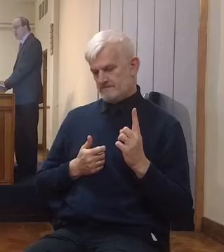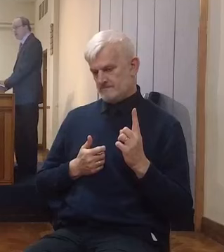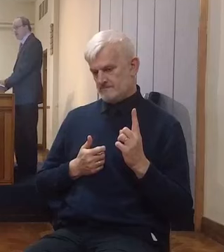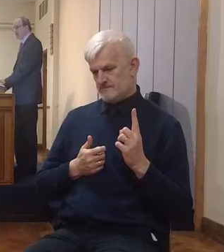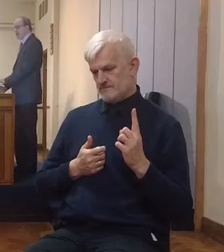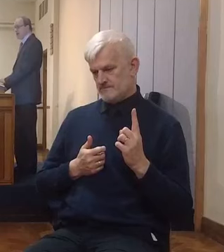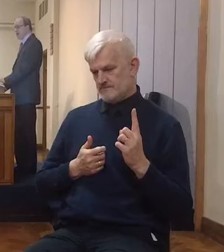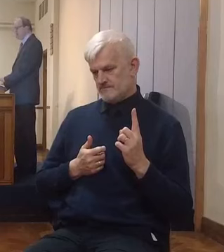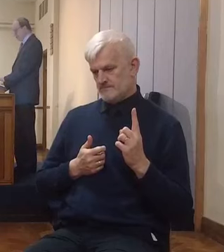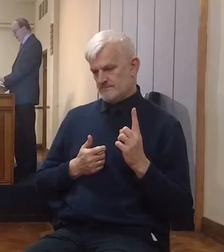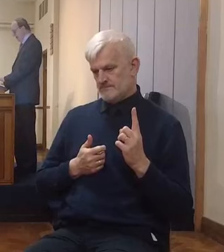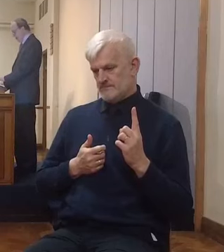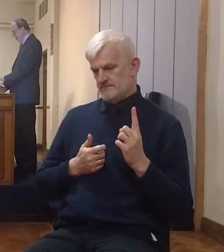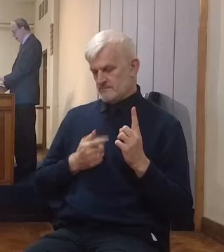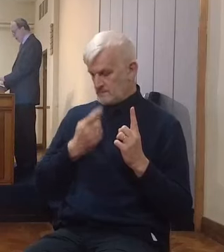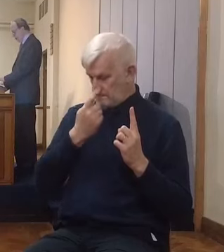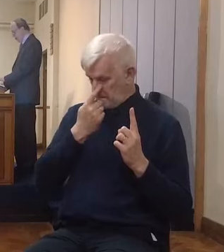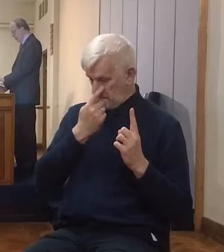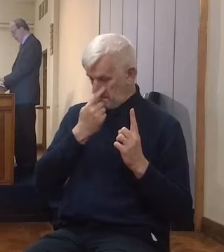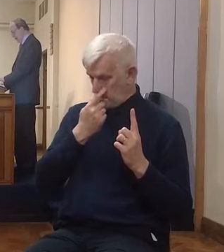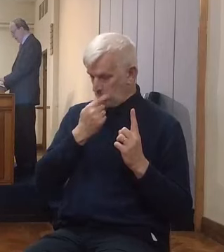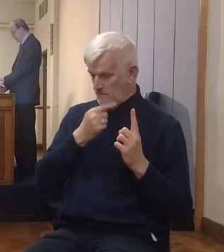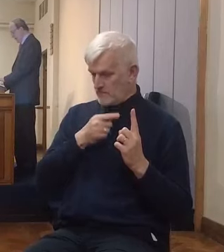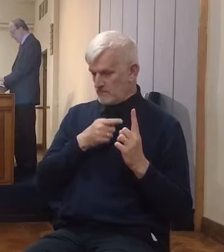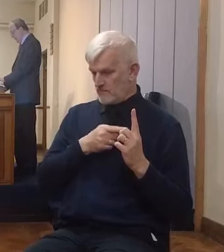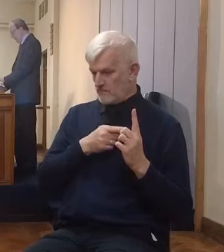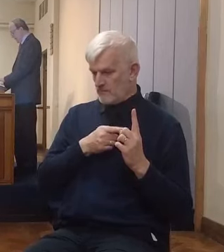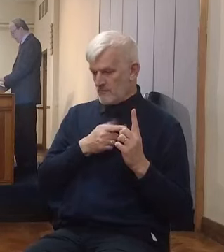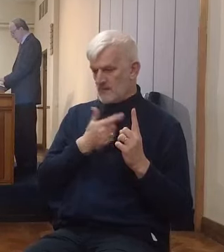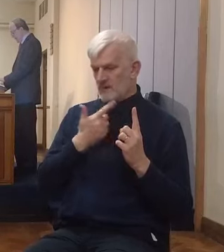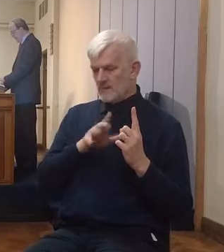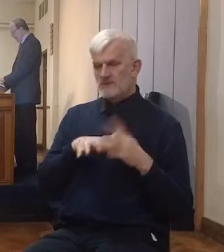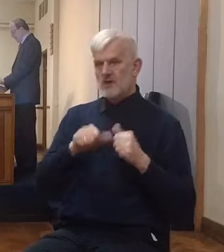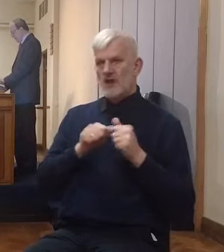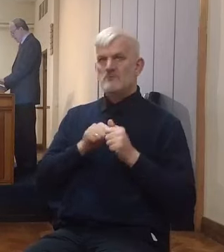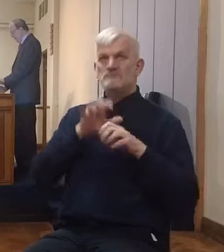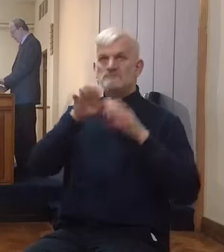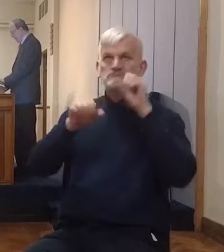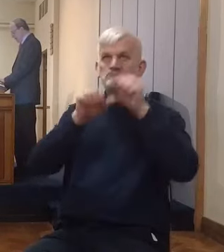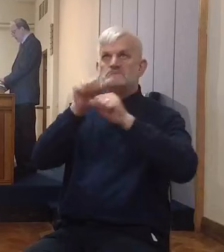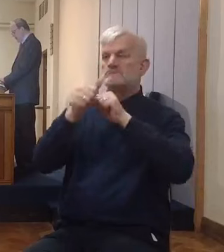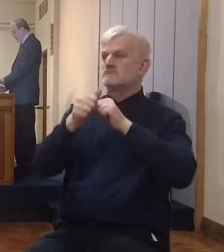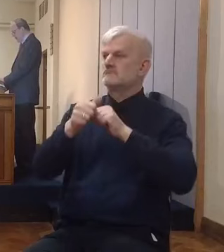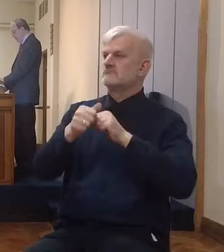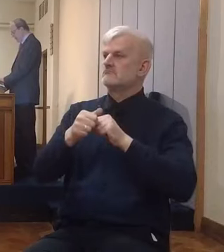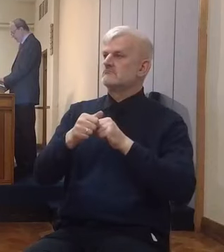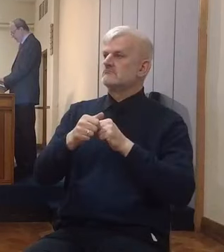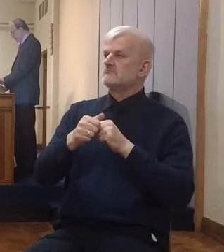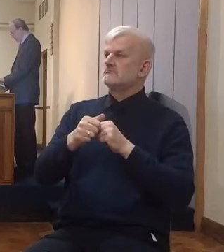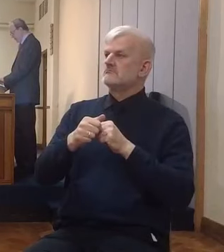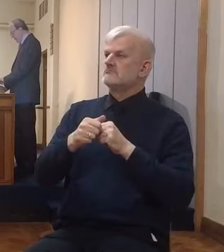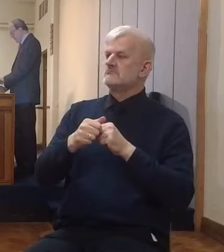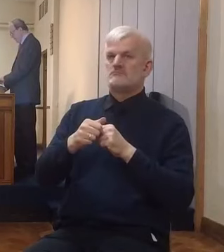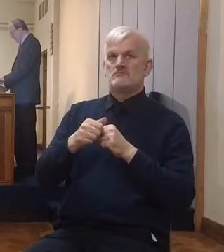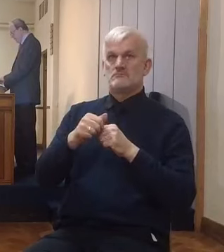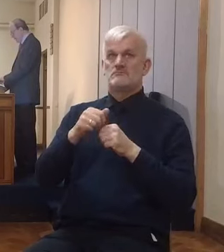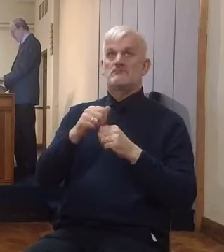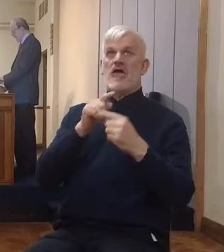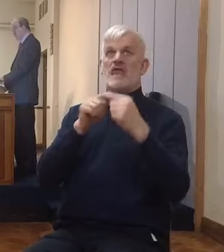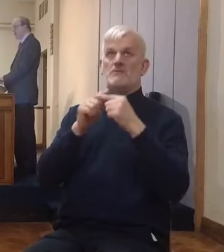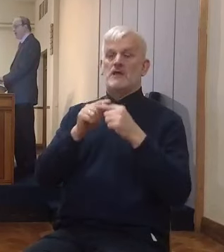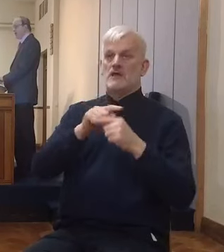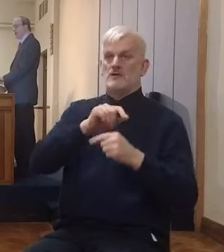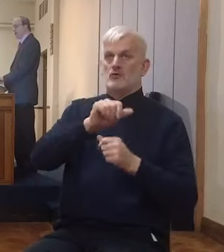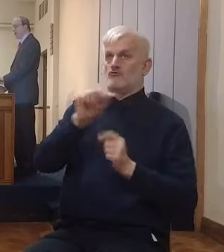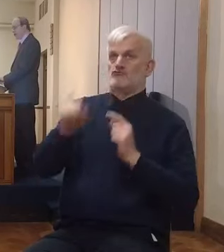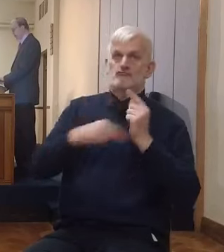people from the different cities, their forces were running, but he desisted. And then he